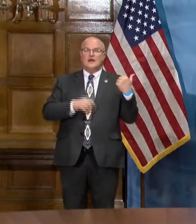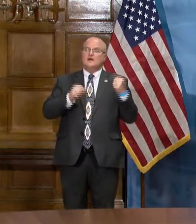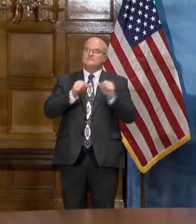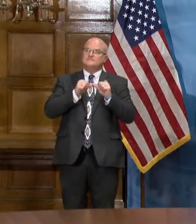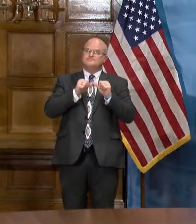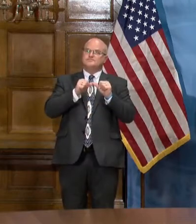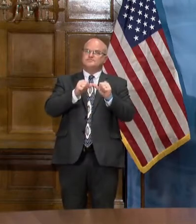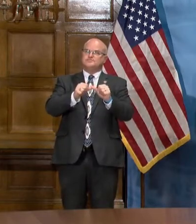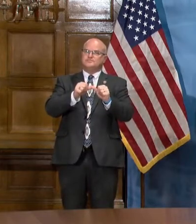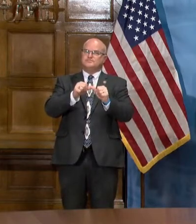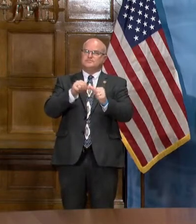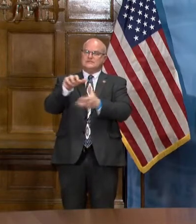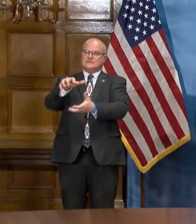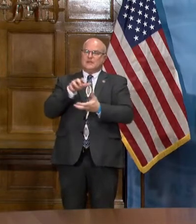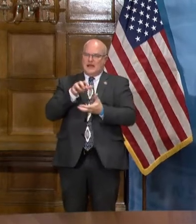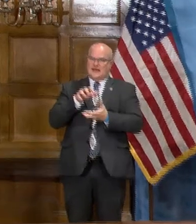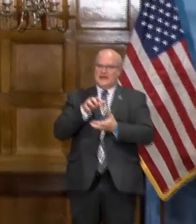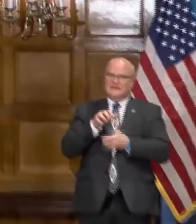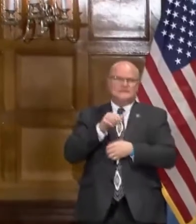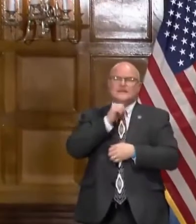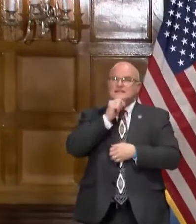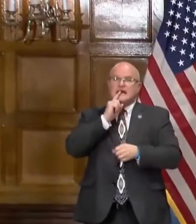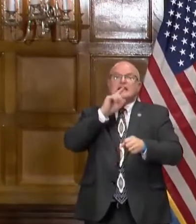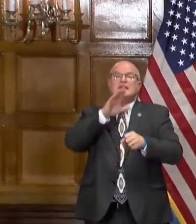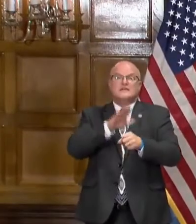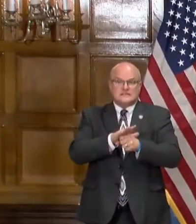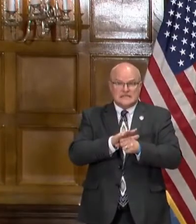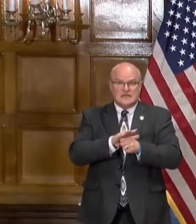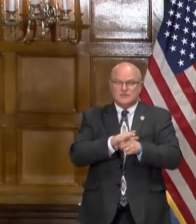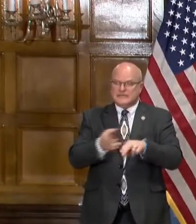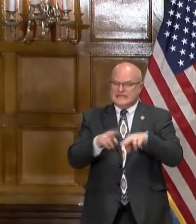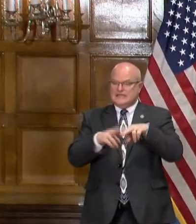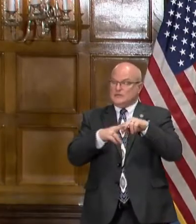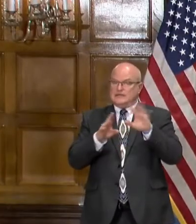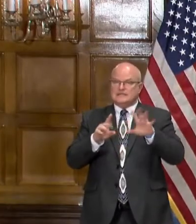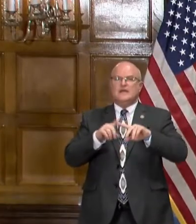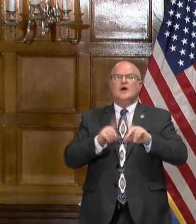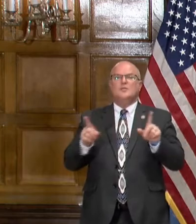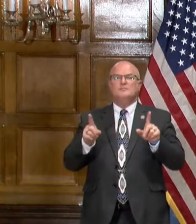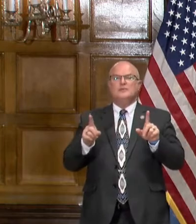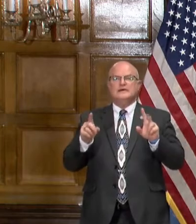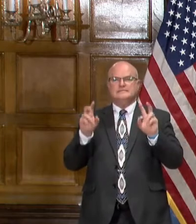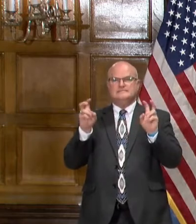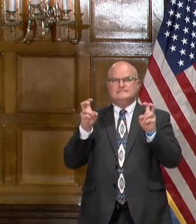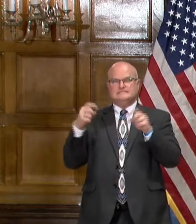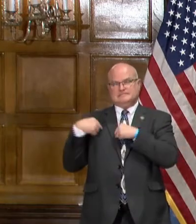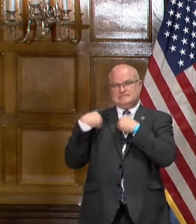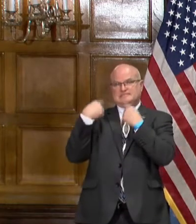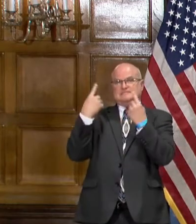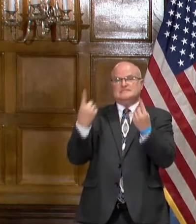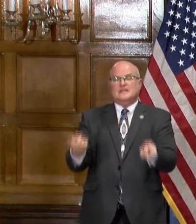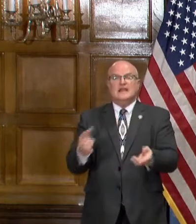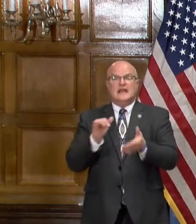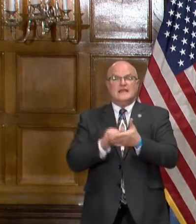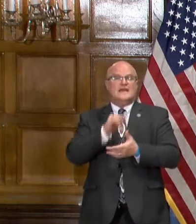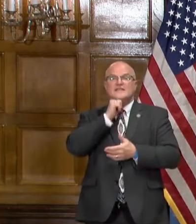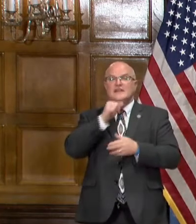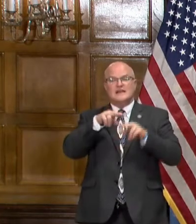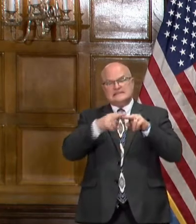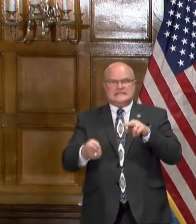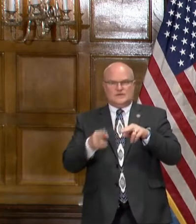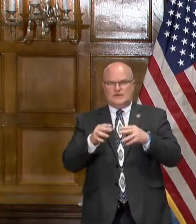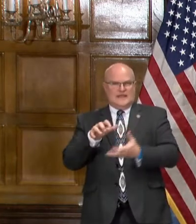consistent supply. There's not any guarantee that it'll be increased, but the pattern has been that they're not going to